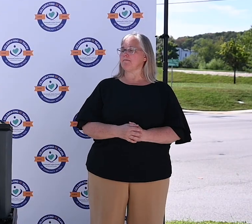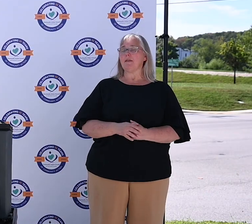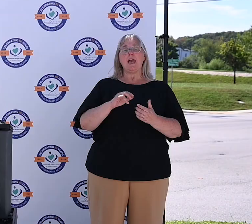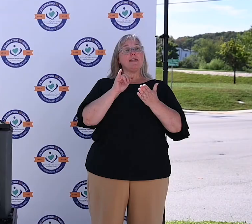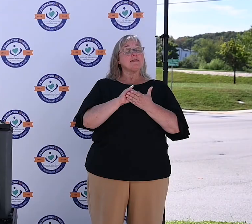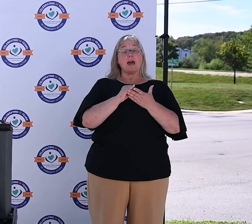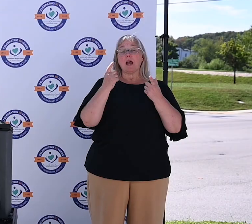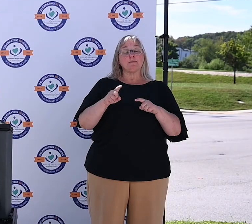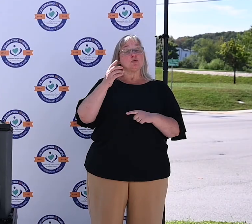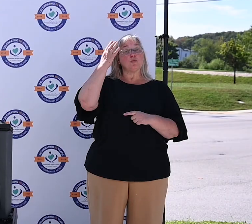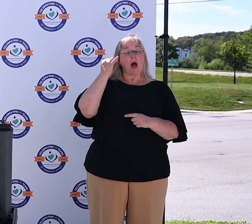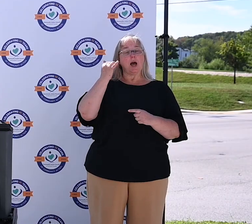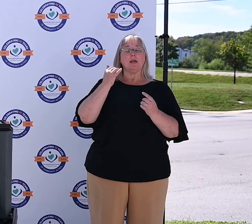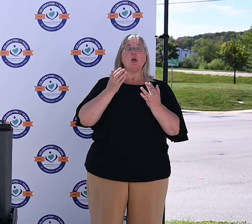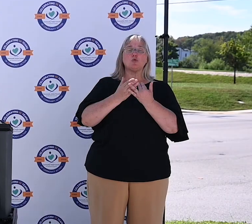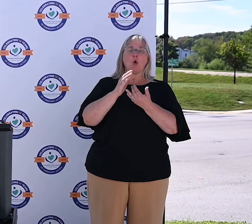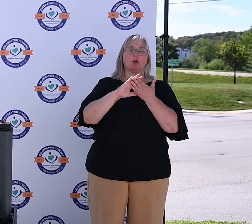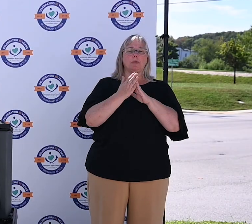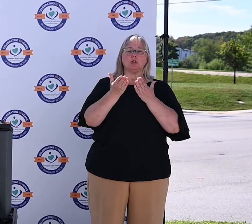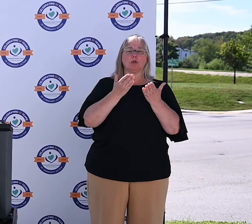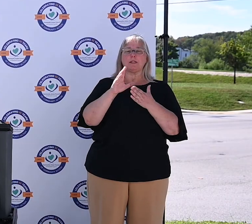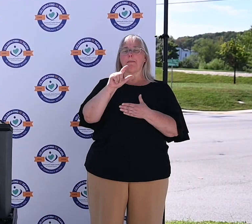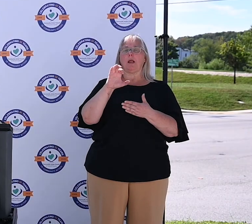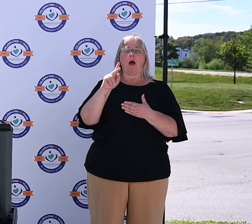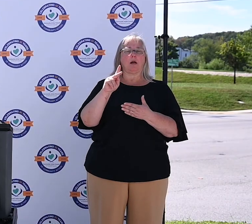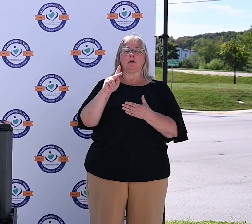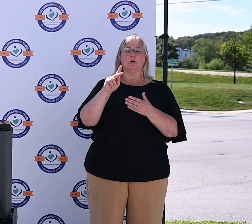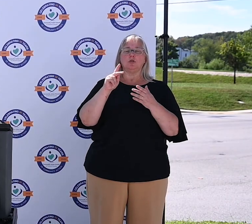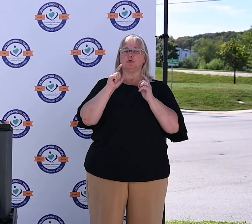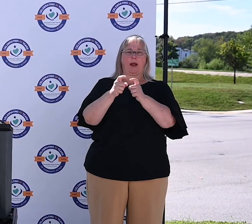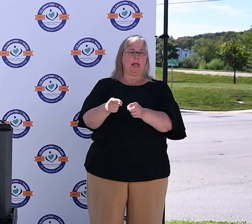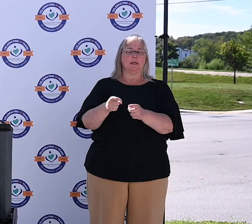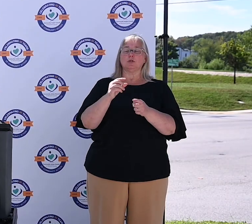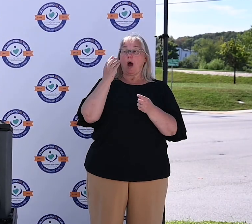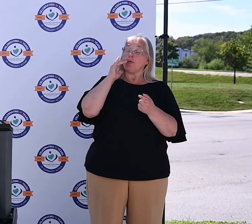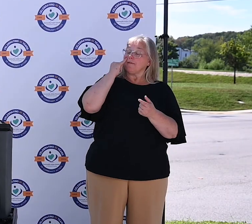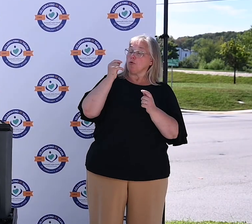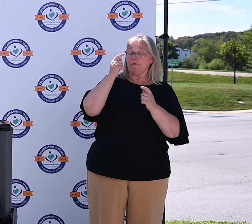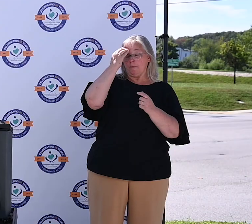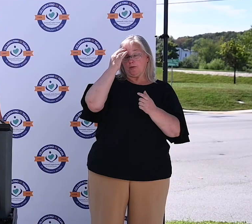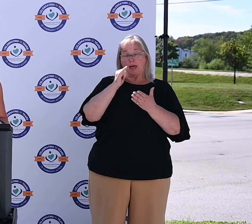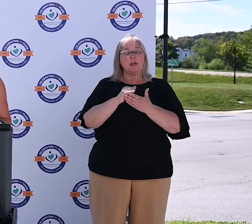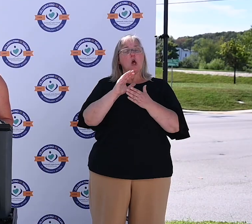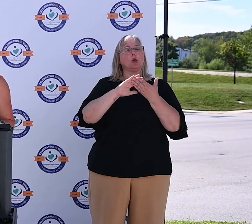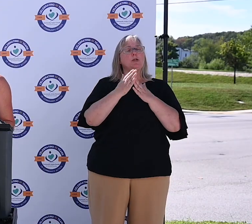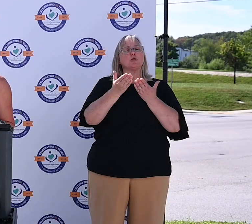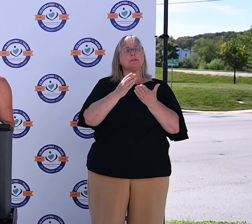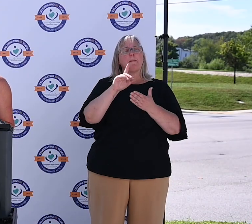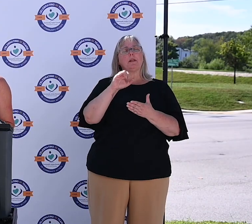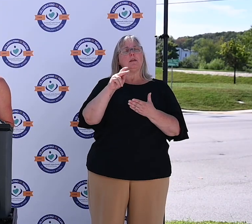That's made possible through the Community Services Block Grant. I don't know if anybody's familiar with that, but the Community Services Block Grant